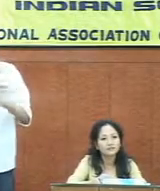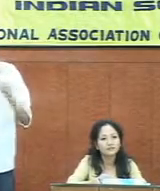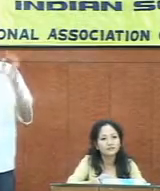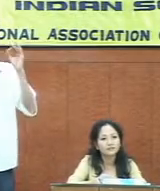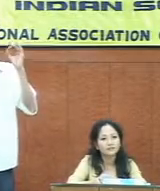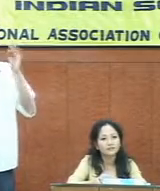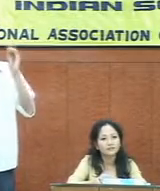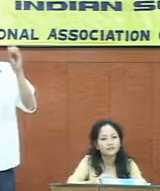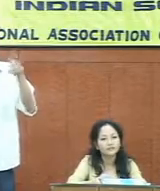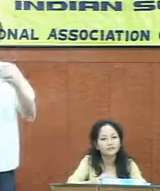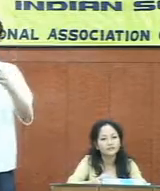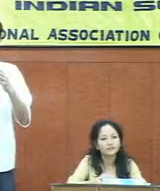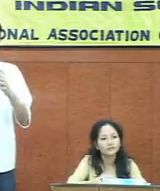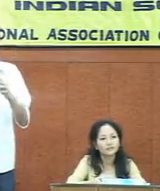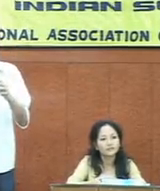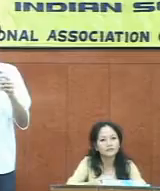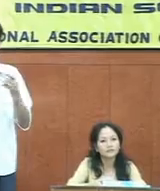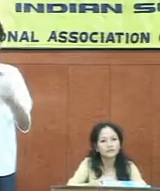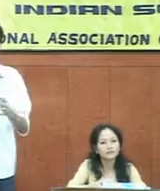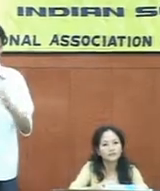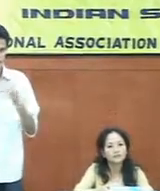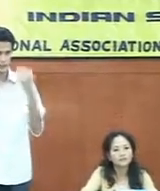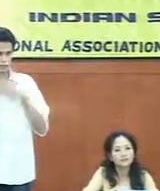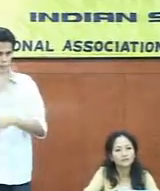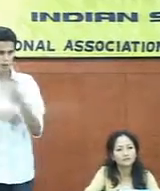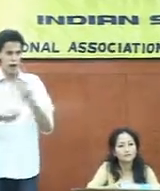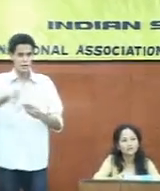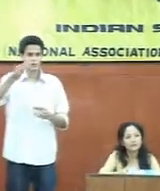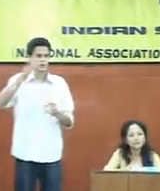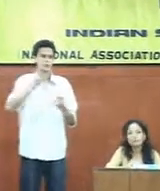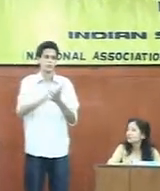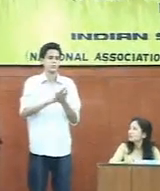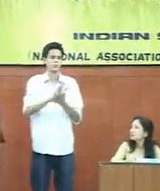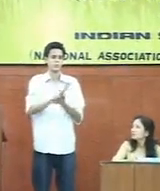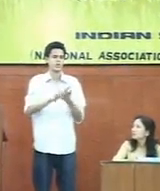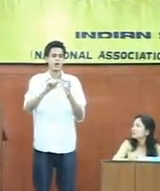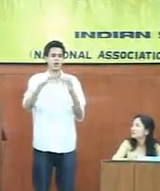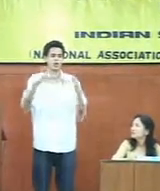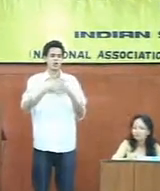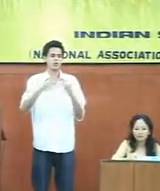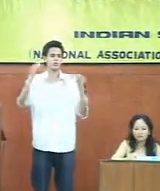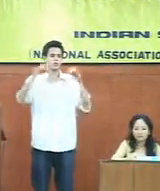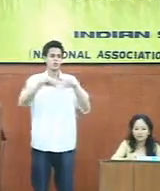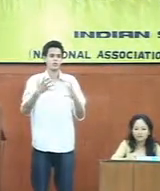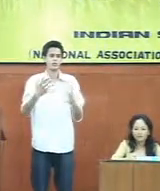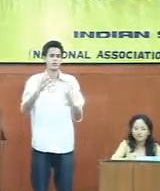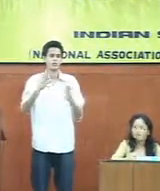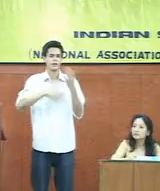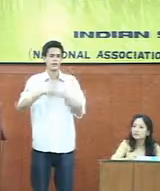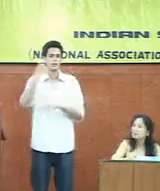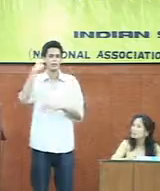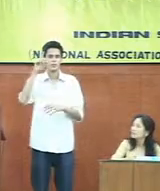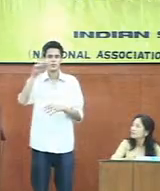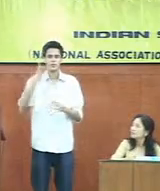Actually, there is not. And our experience is that we've had a lot of, I personally